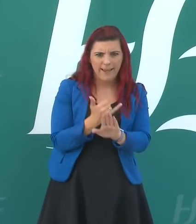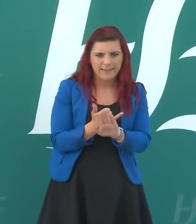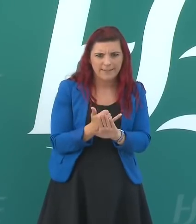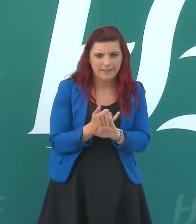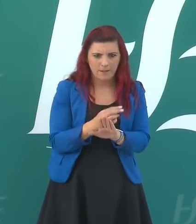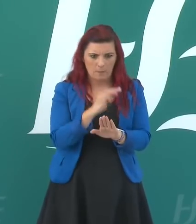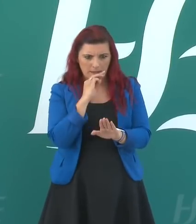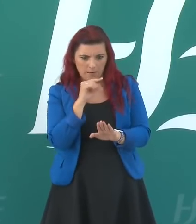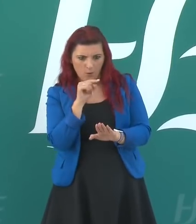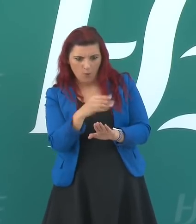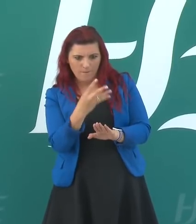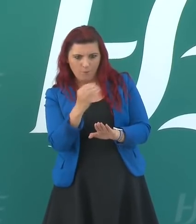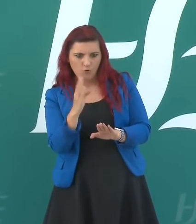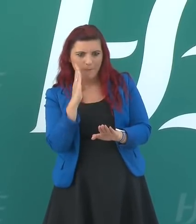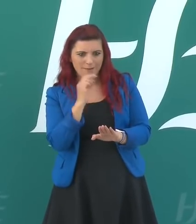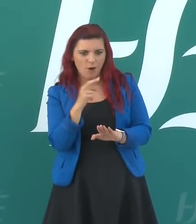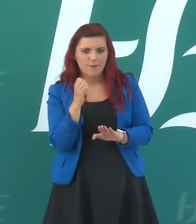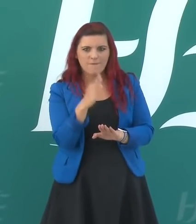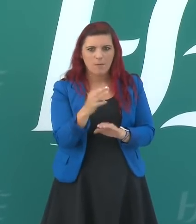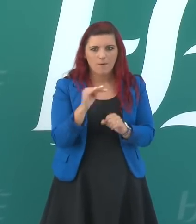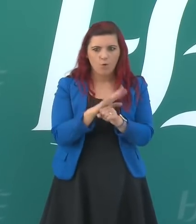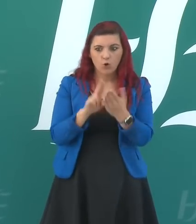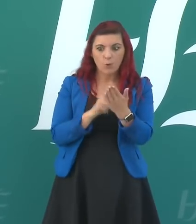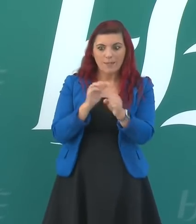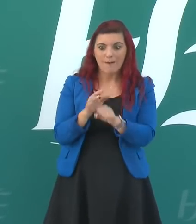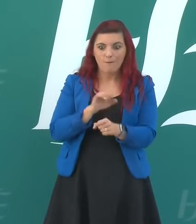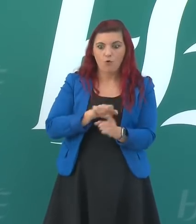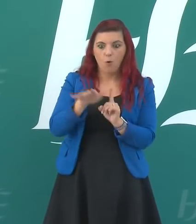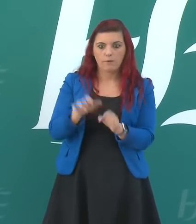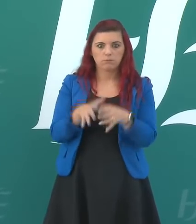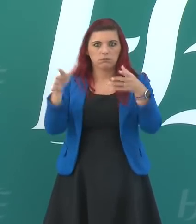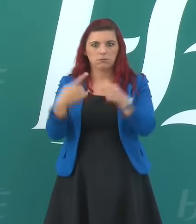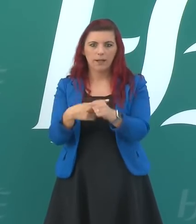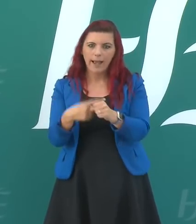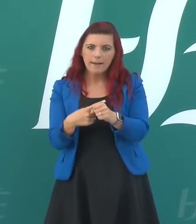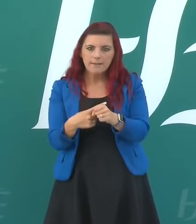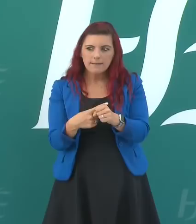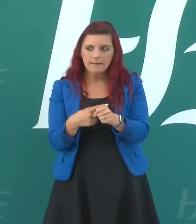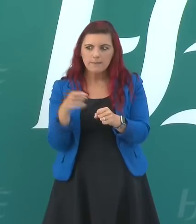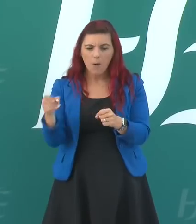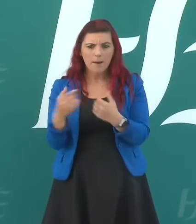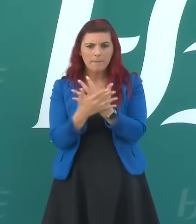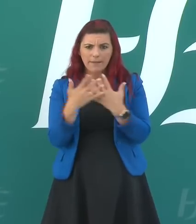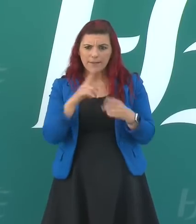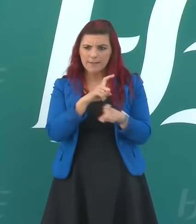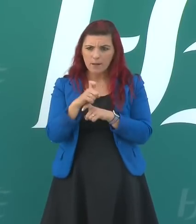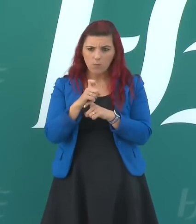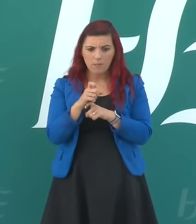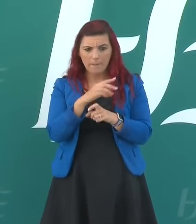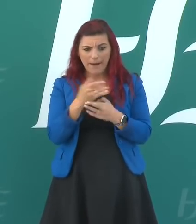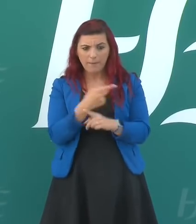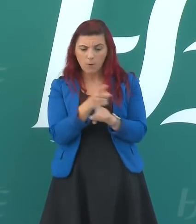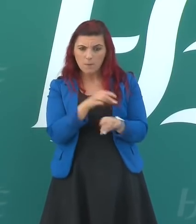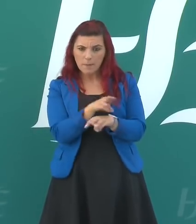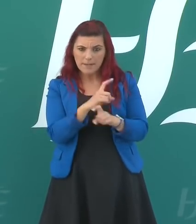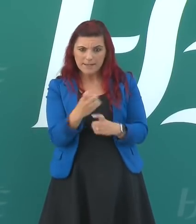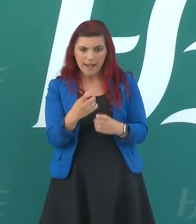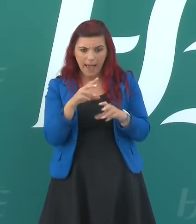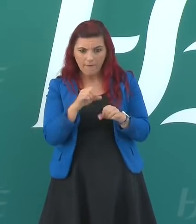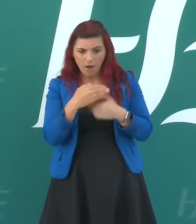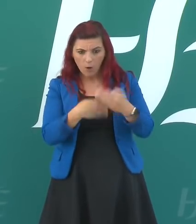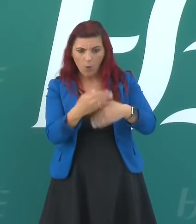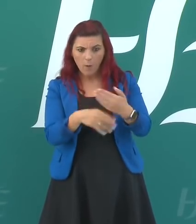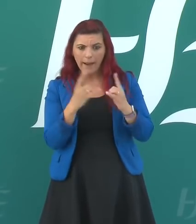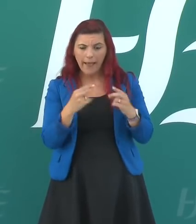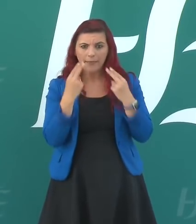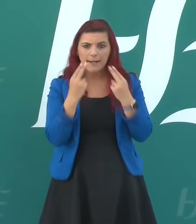beds. And, you know, it's important. People, you know, still have, many of those people still have ongoing health needs. They don't necessarily need to be in an acute hospital, but they